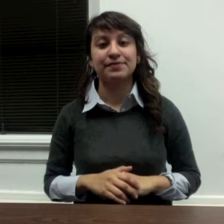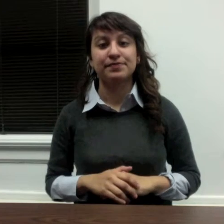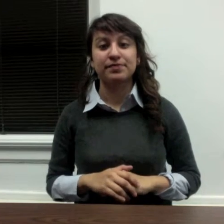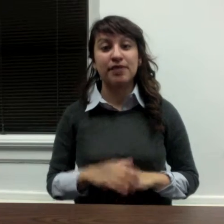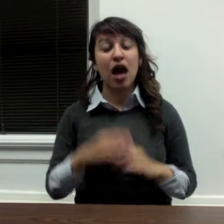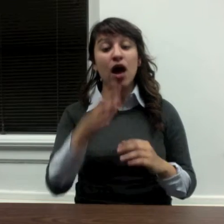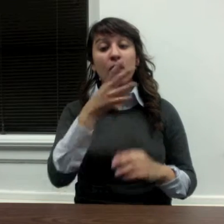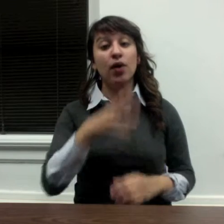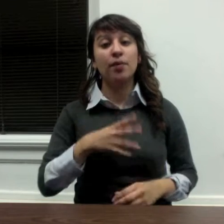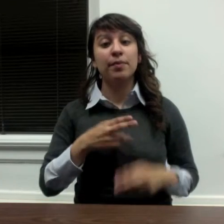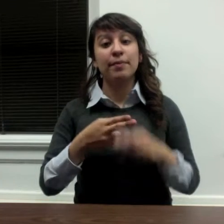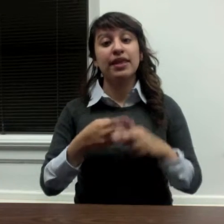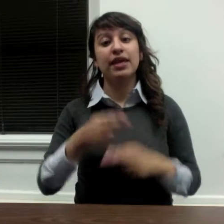It's C-A-I-N.